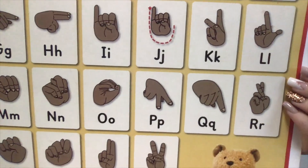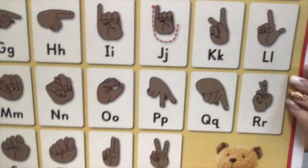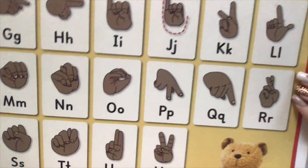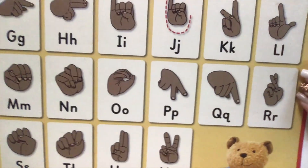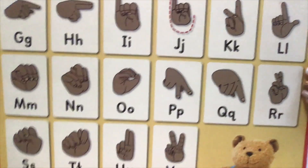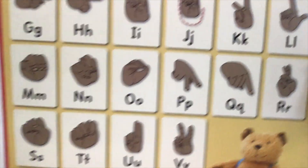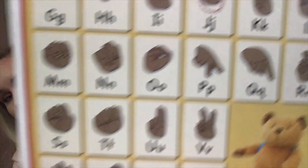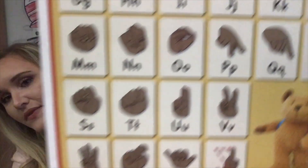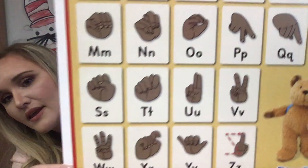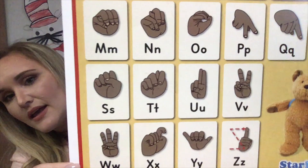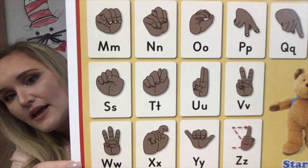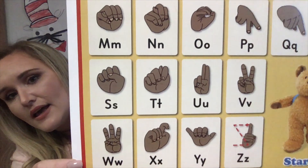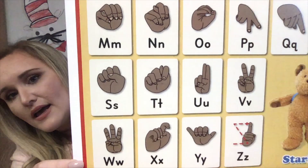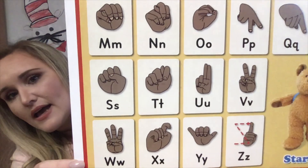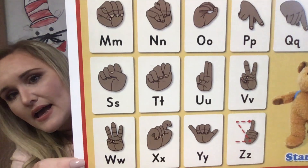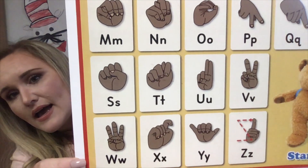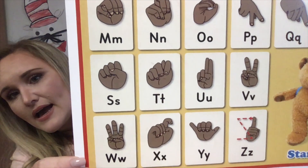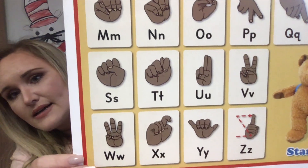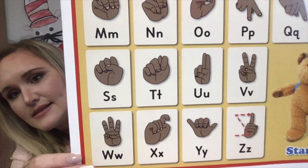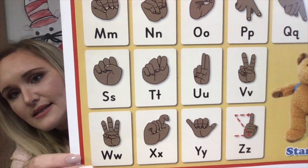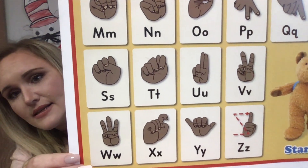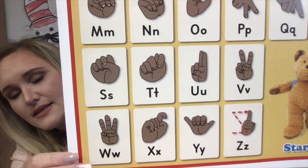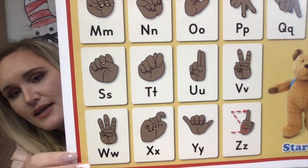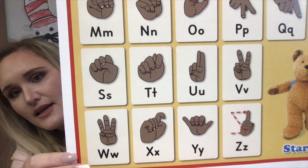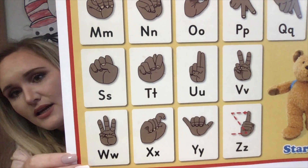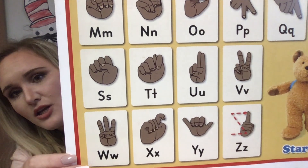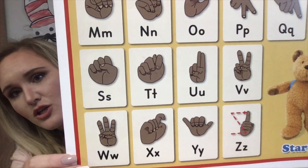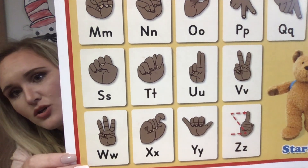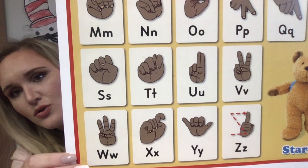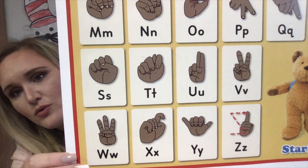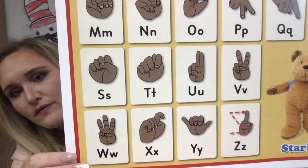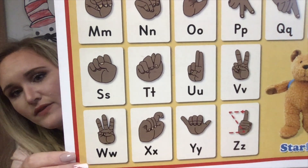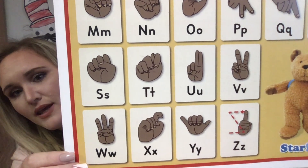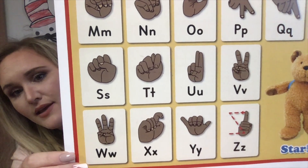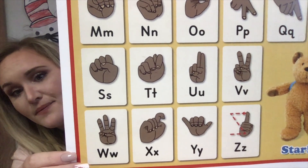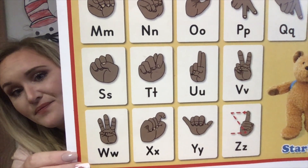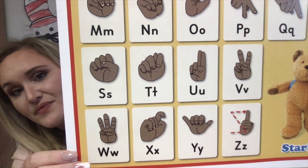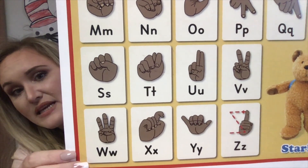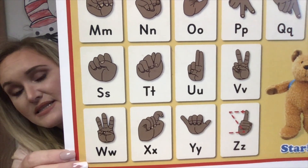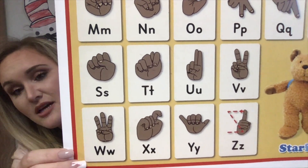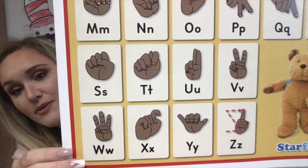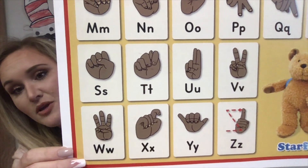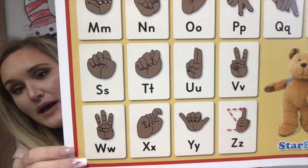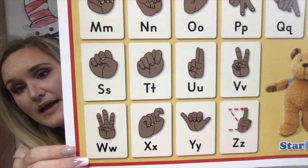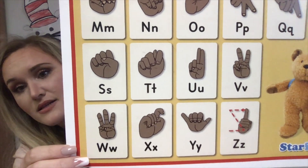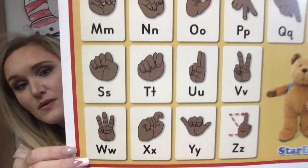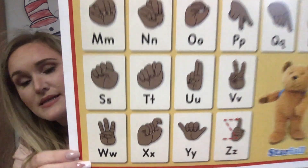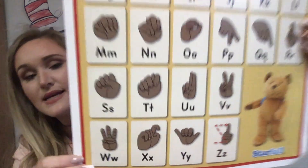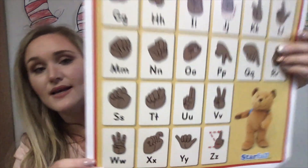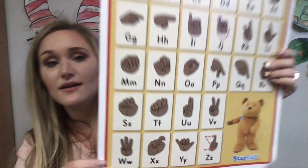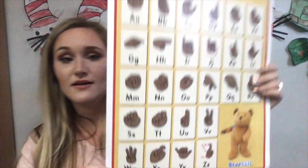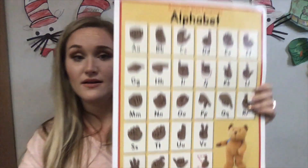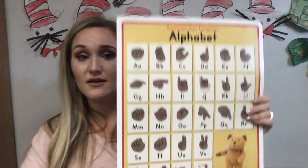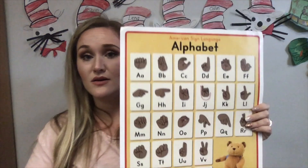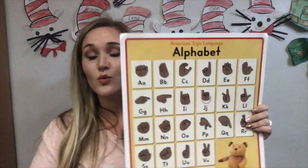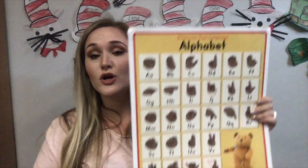R, S, T, U, V, W, X, Y, Z. We're going to do